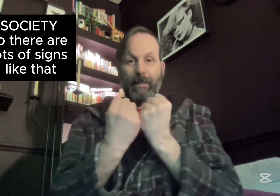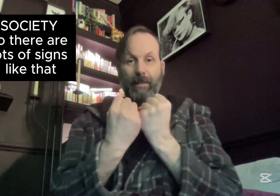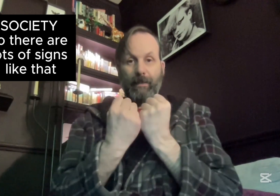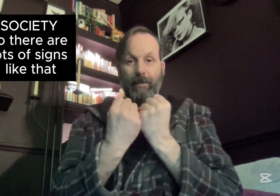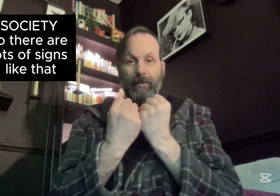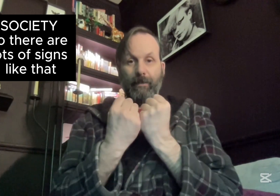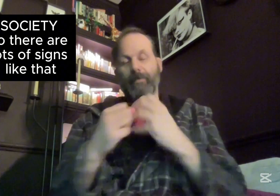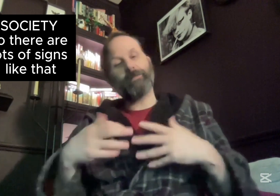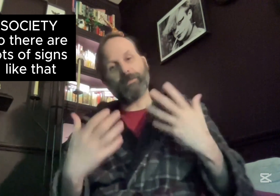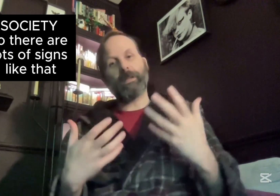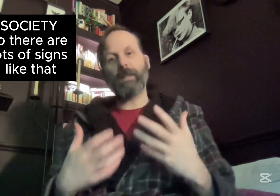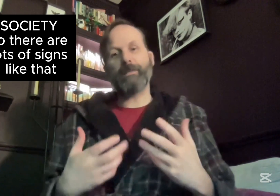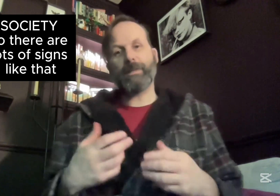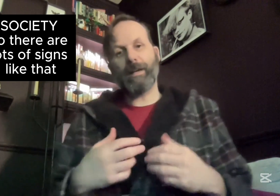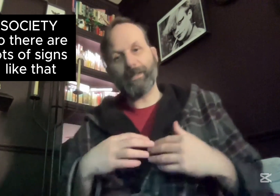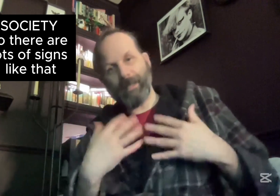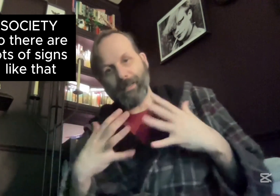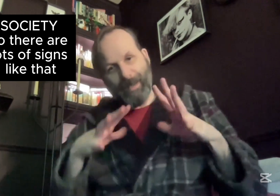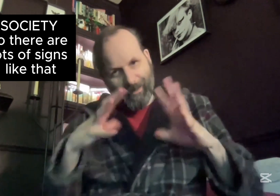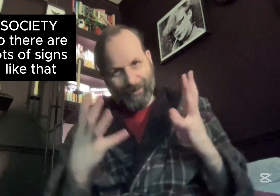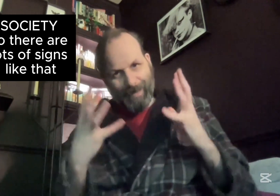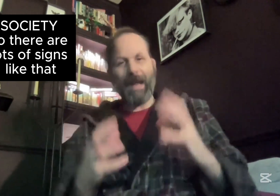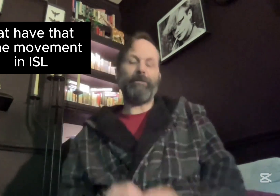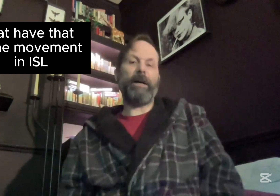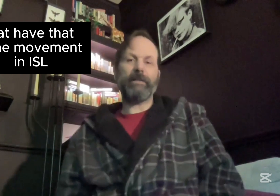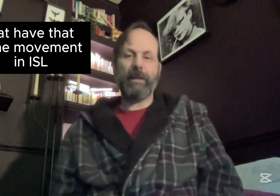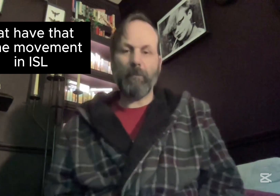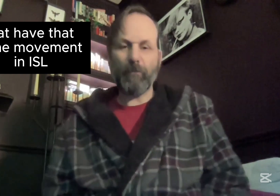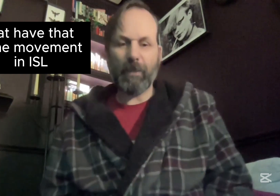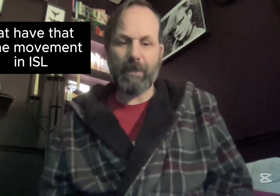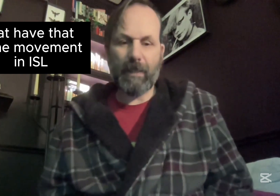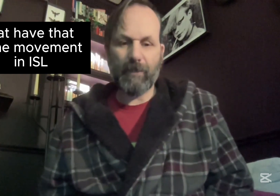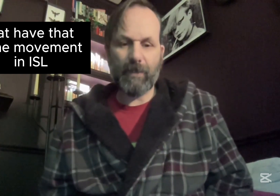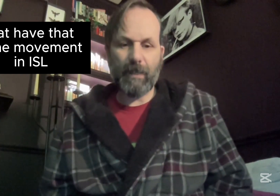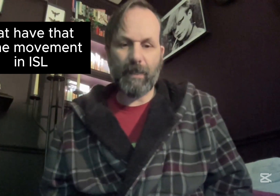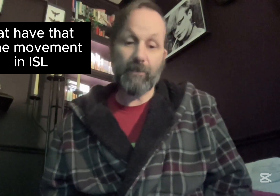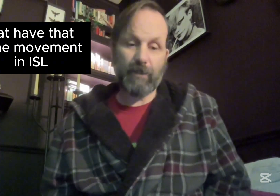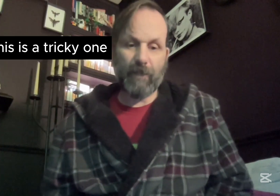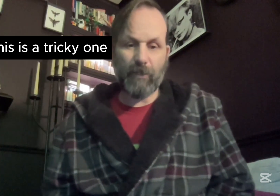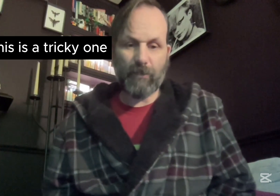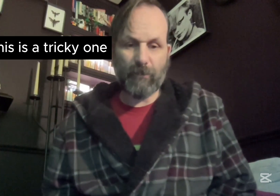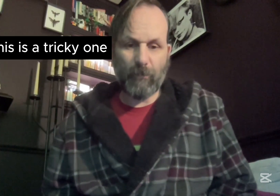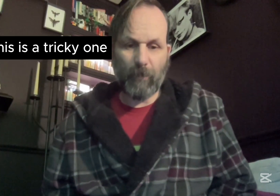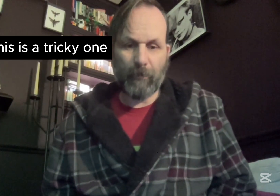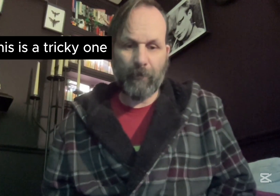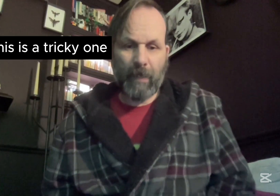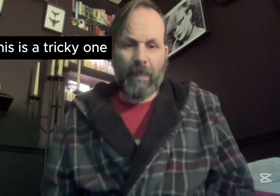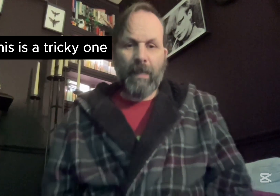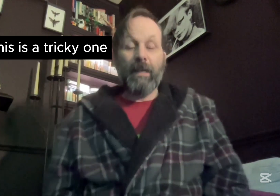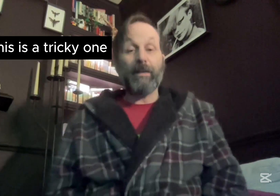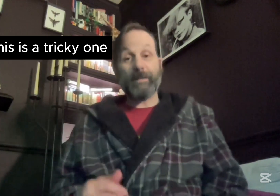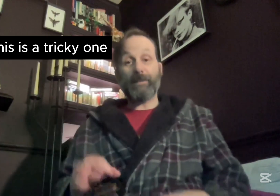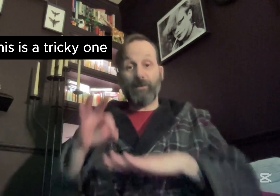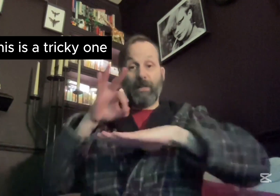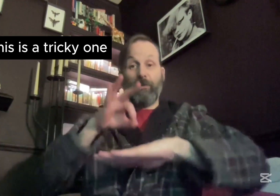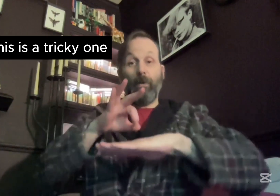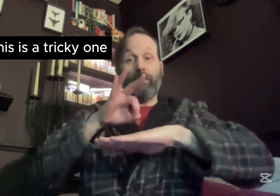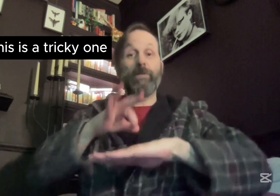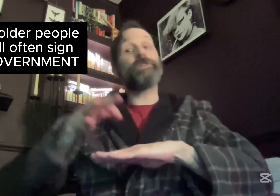society. So there's lots of signs like that that have that same movement in Irish Sign Language. It's kind of a useful one. And this is a tricky one.